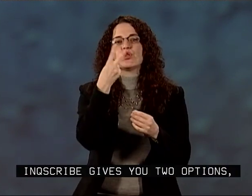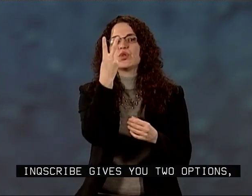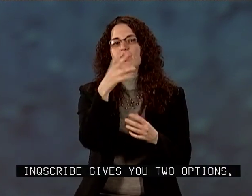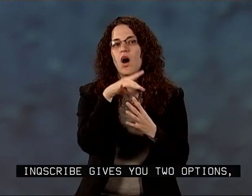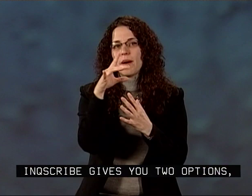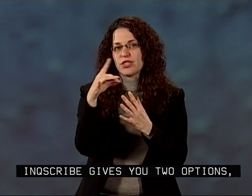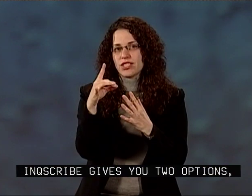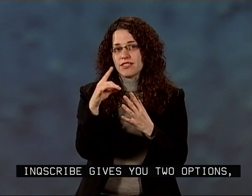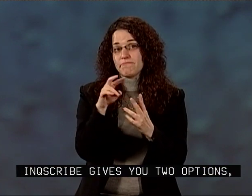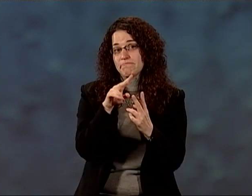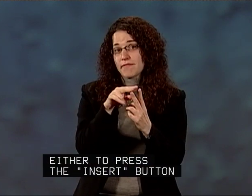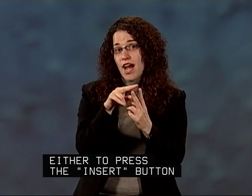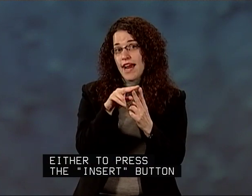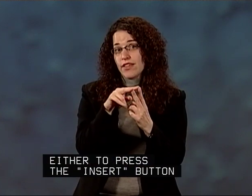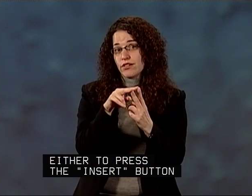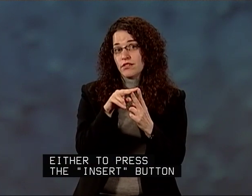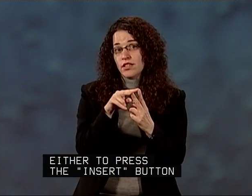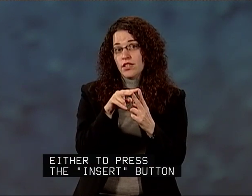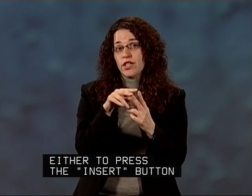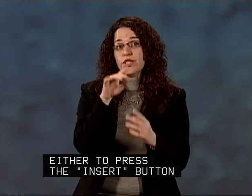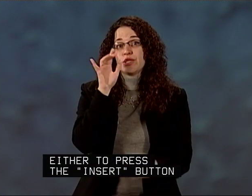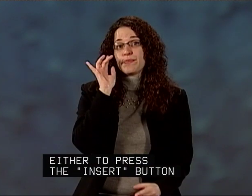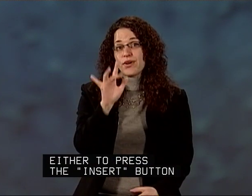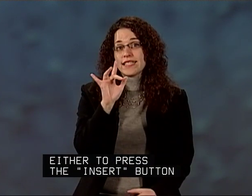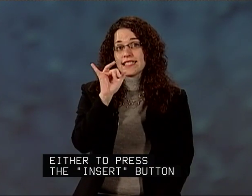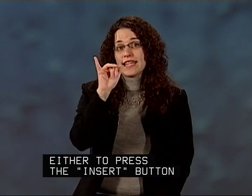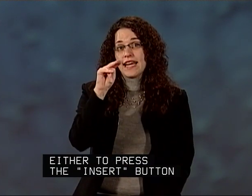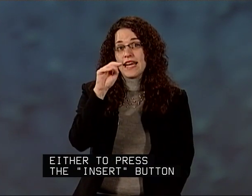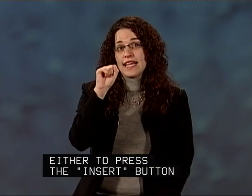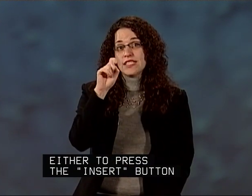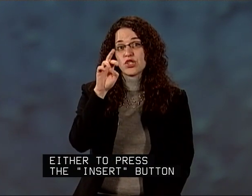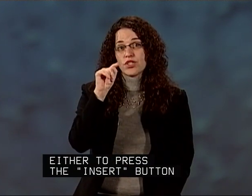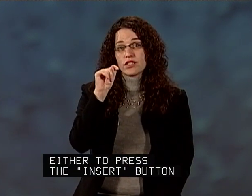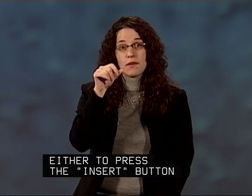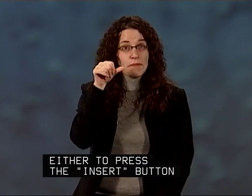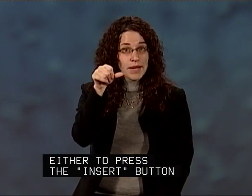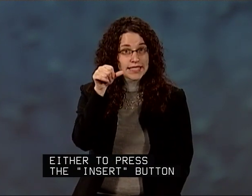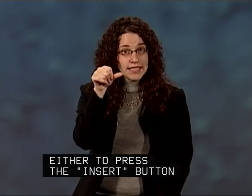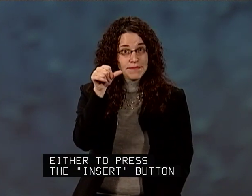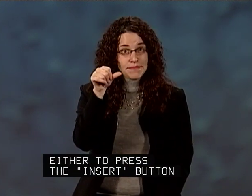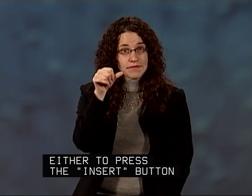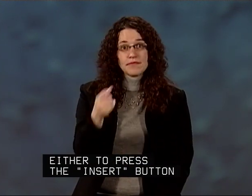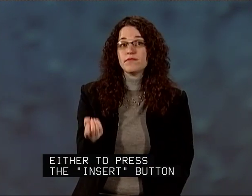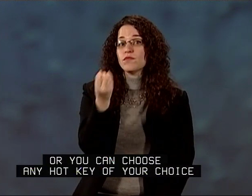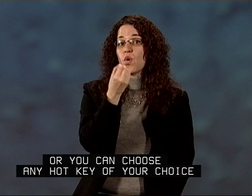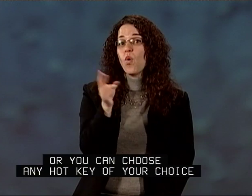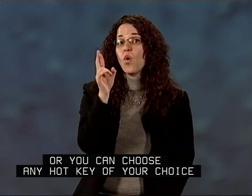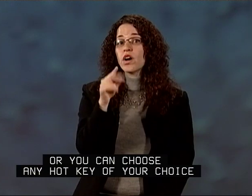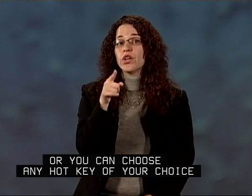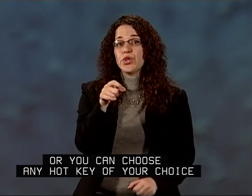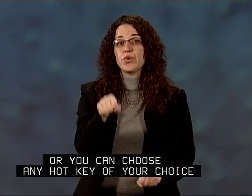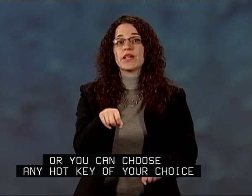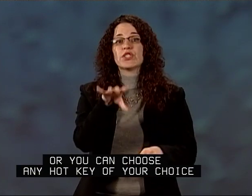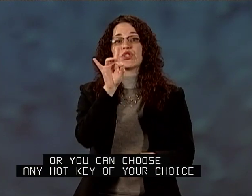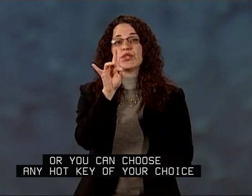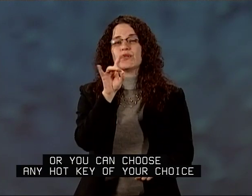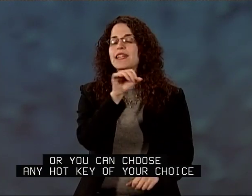2 options, either to press Insert button, or you can choose